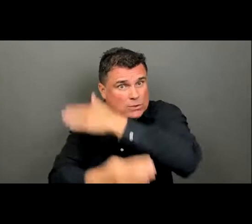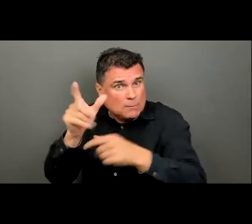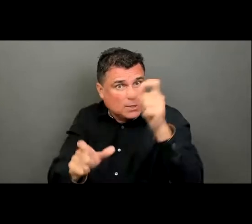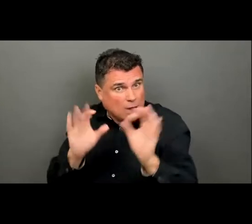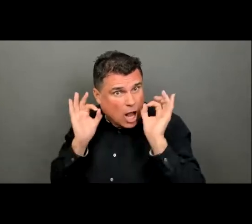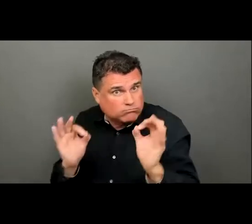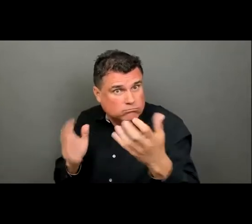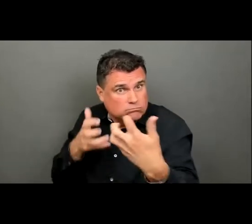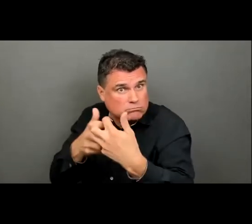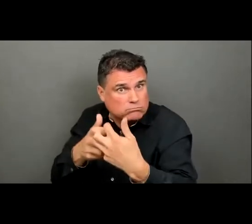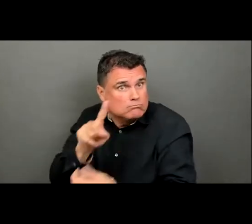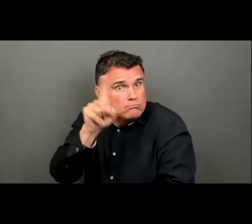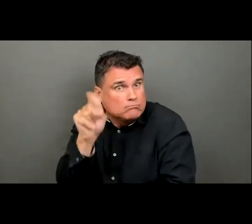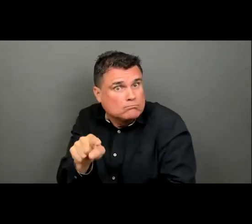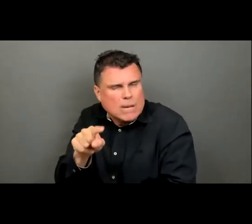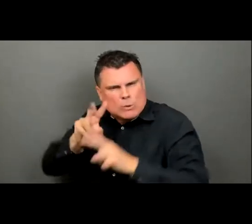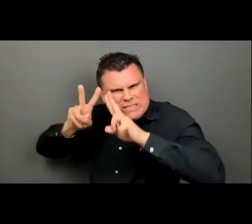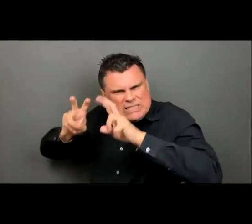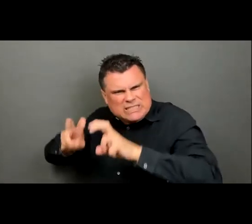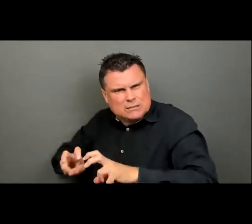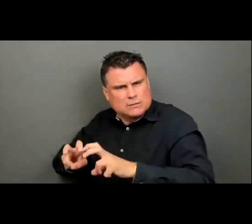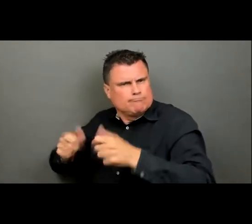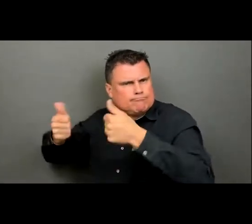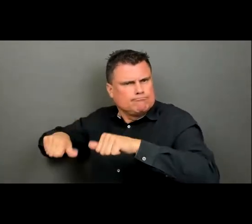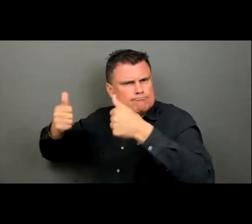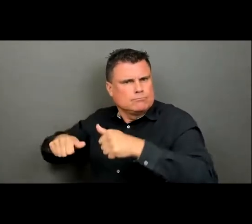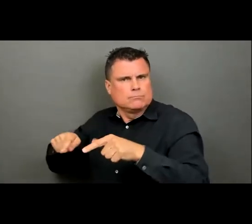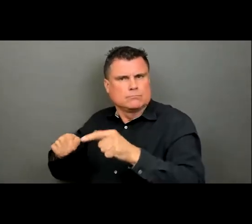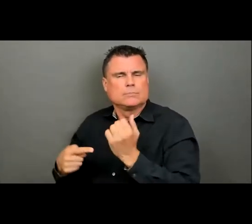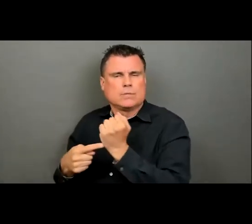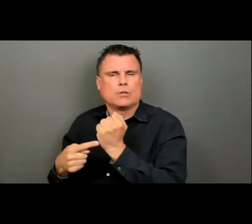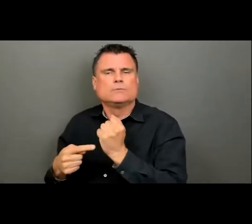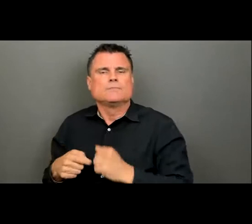Regarding dissemination and communication of warnings,